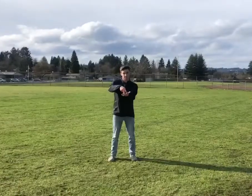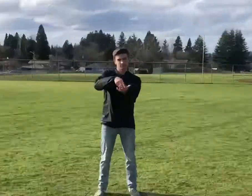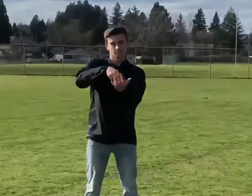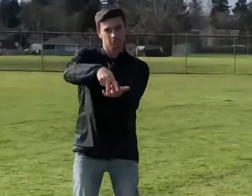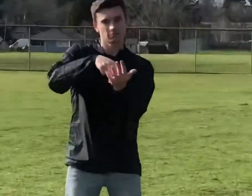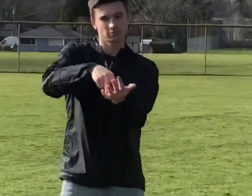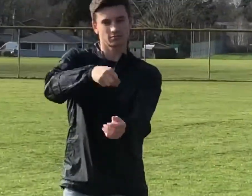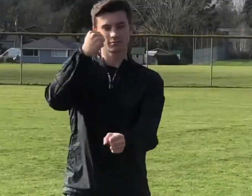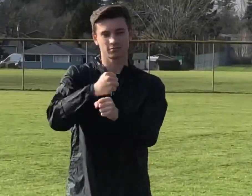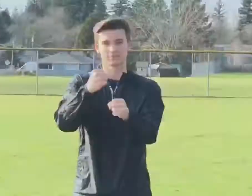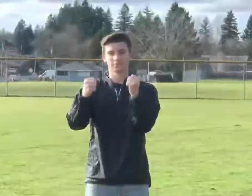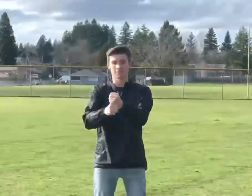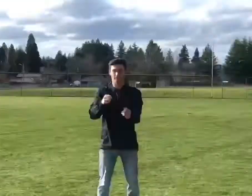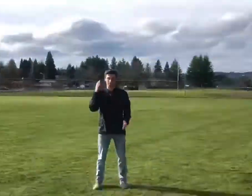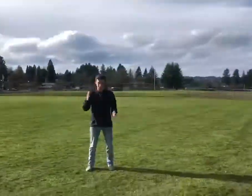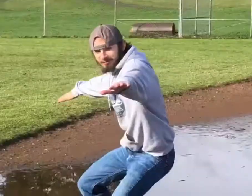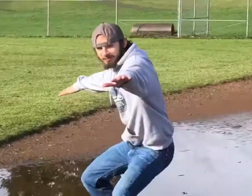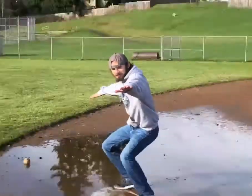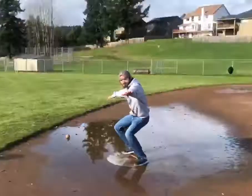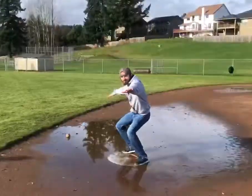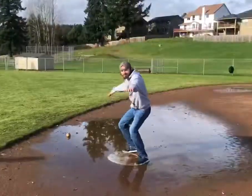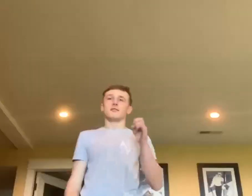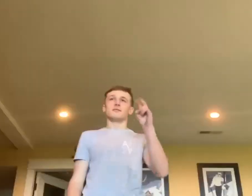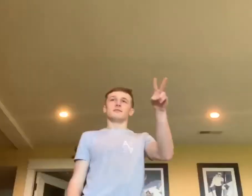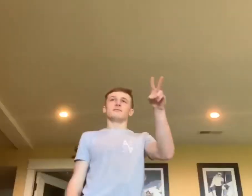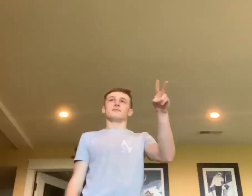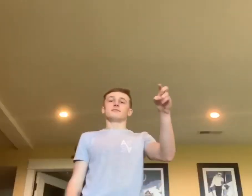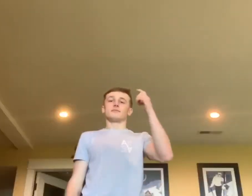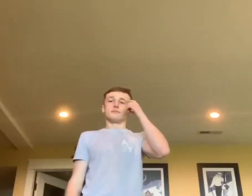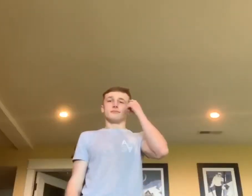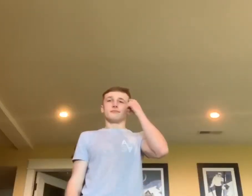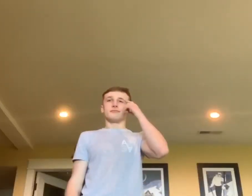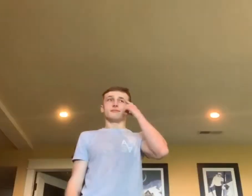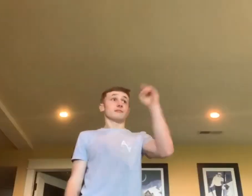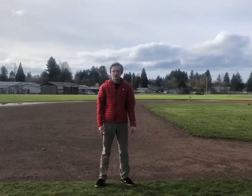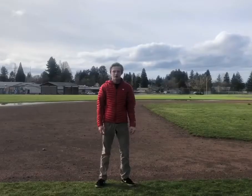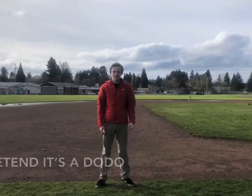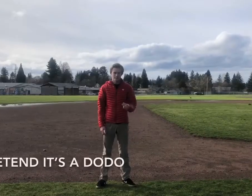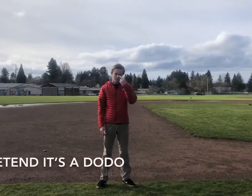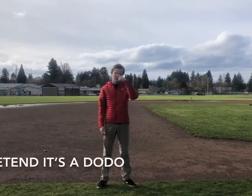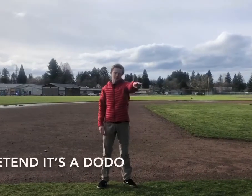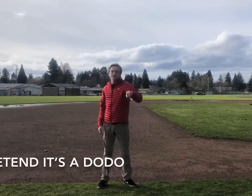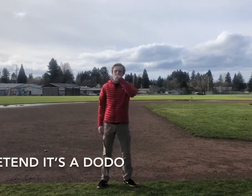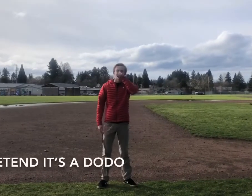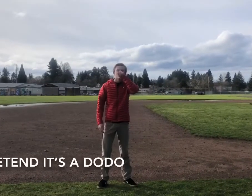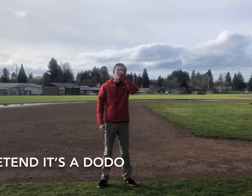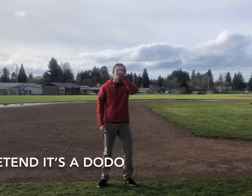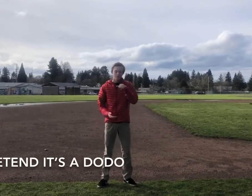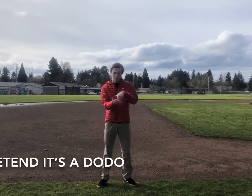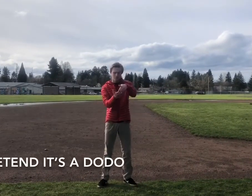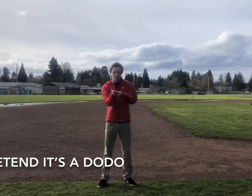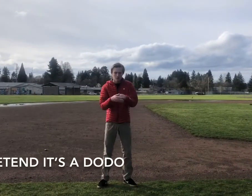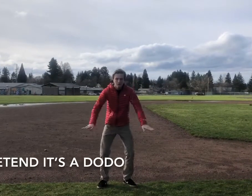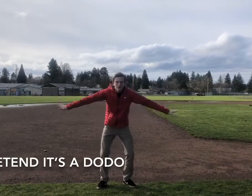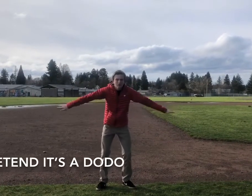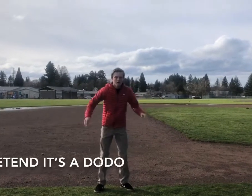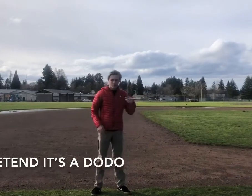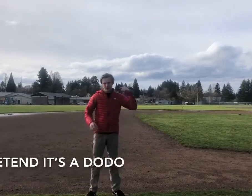Surping tidal waves, creating nanobots or locating Frankenstein's brain. It's over here! Finding a dodo bird, painting a continent, or